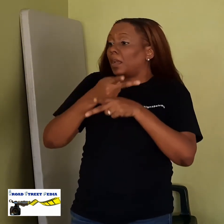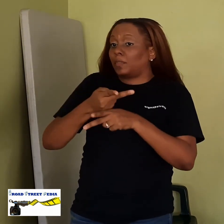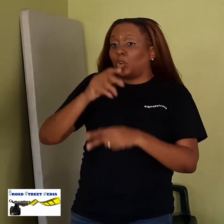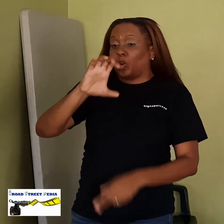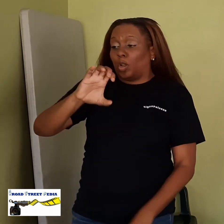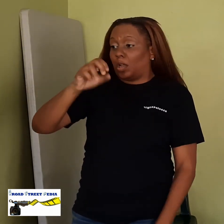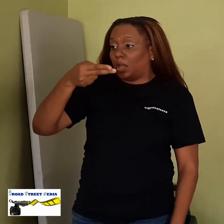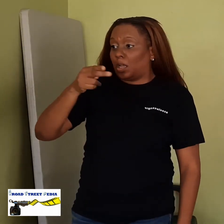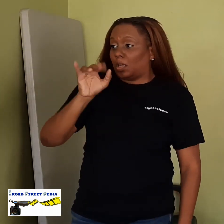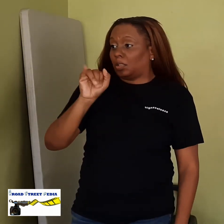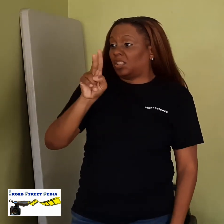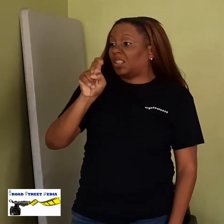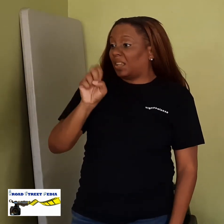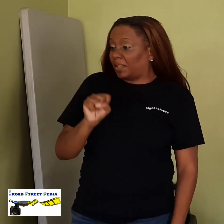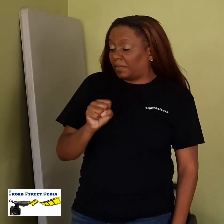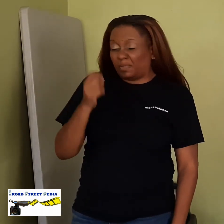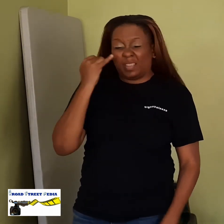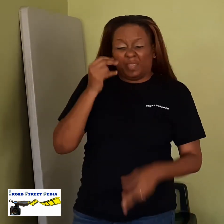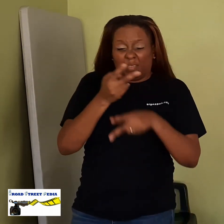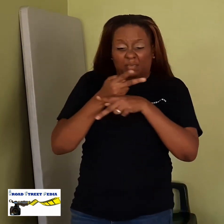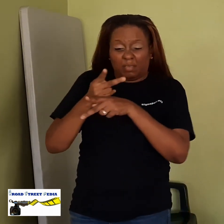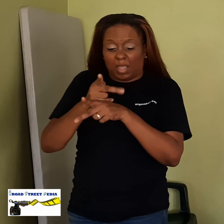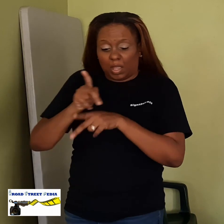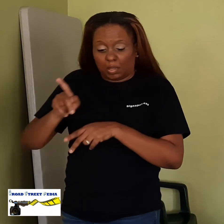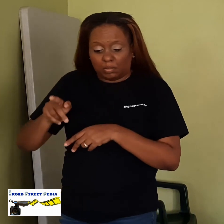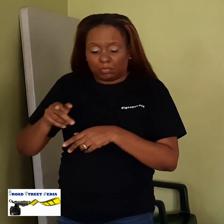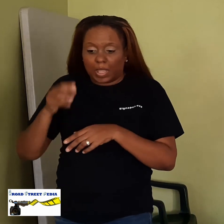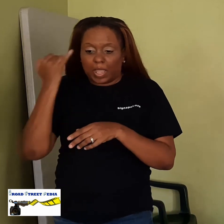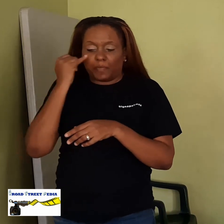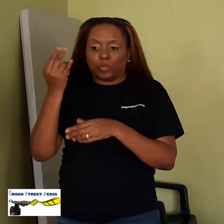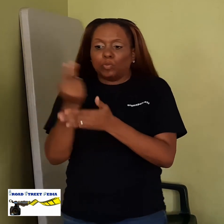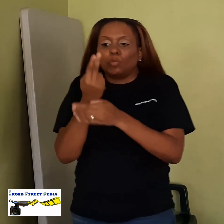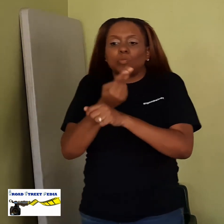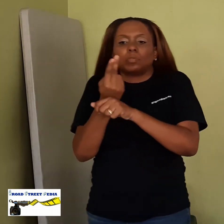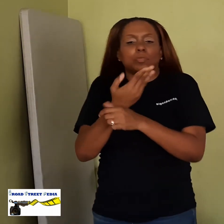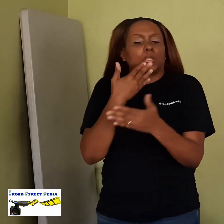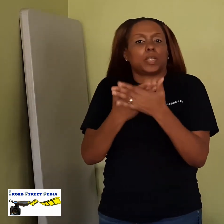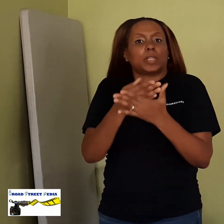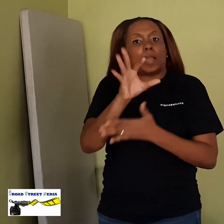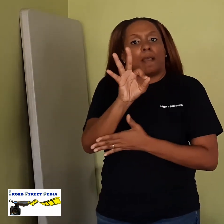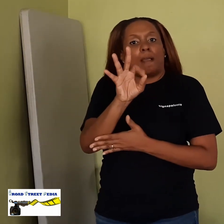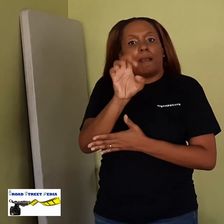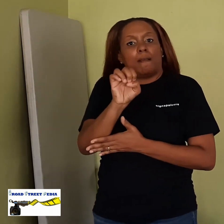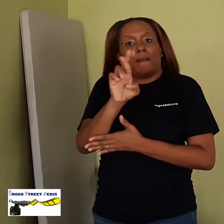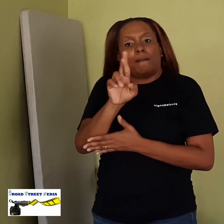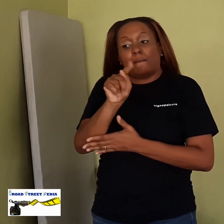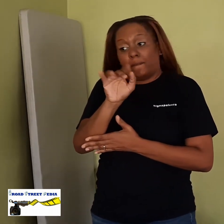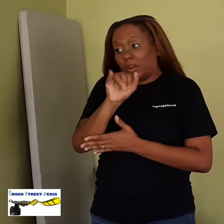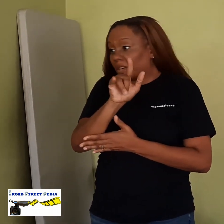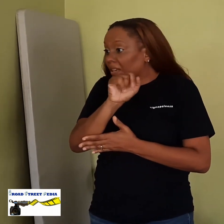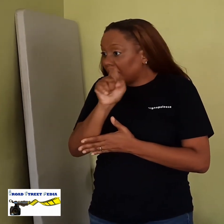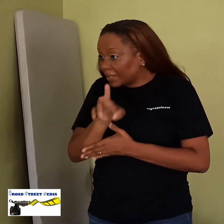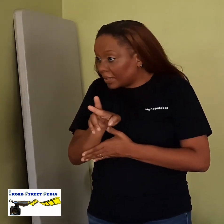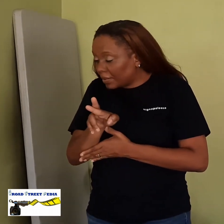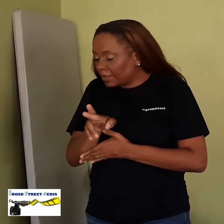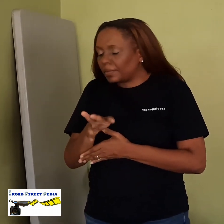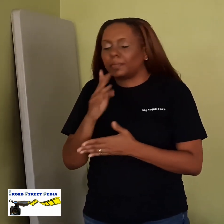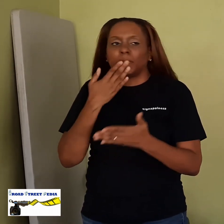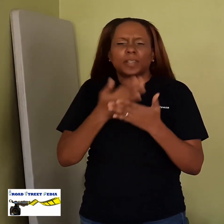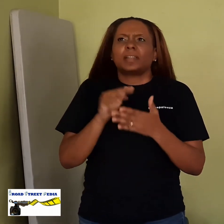foliar feed, which is the fertilizer that goes through the leaves to these crops, especially like the herbs, the